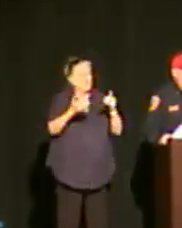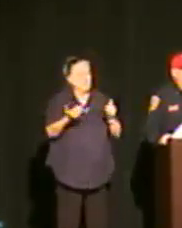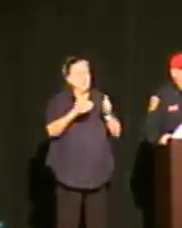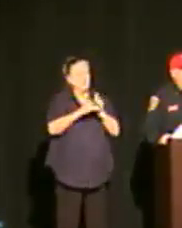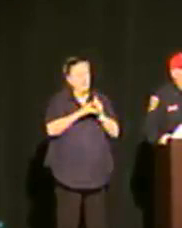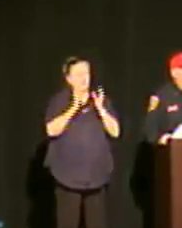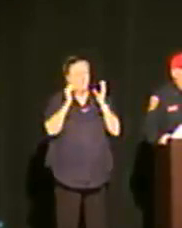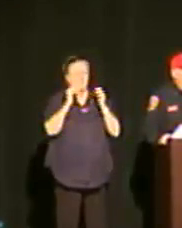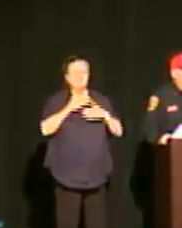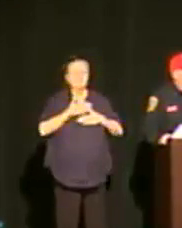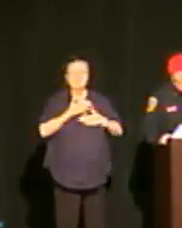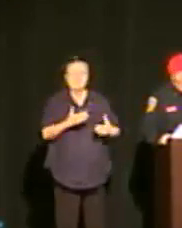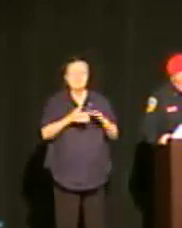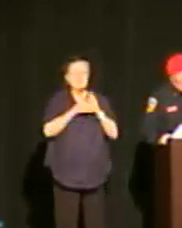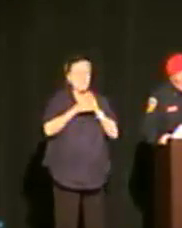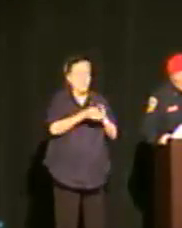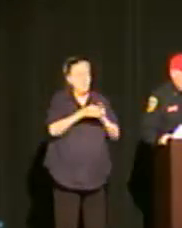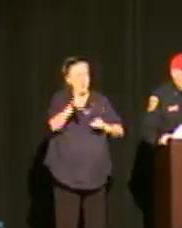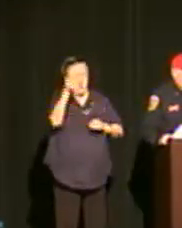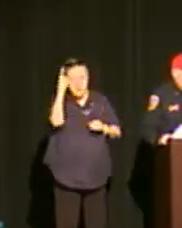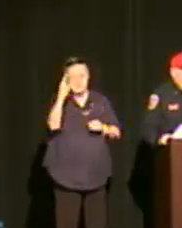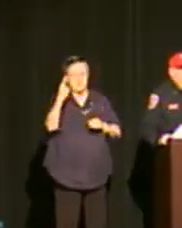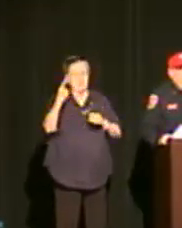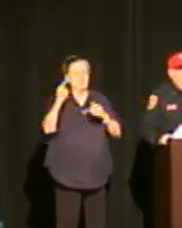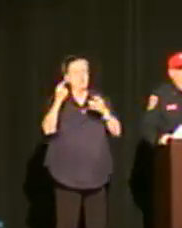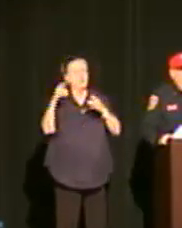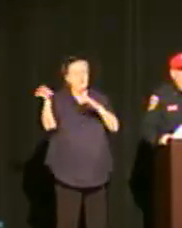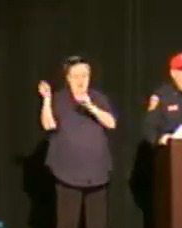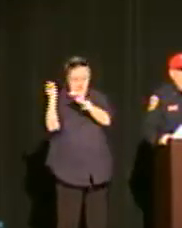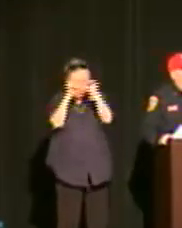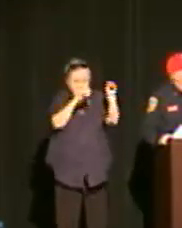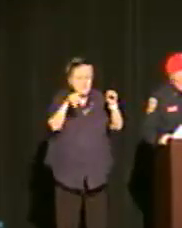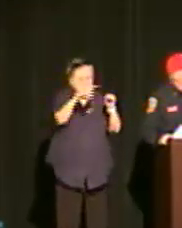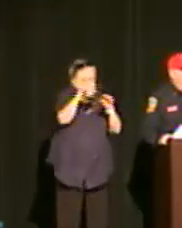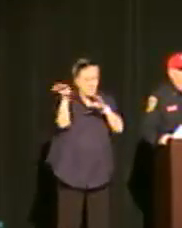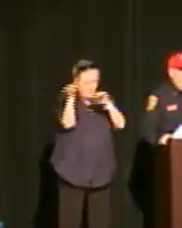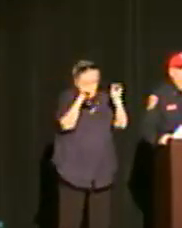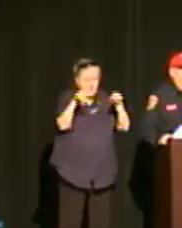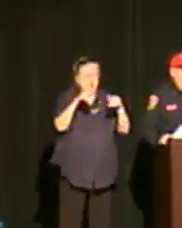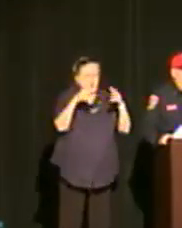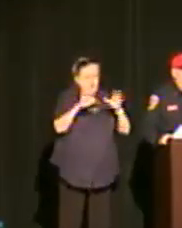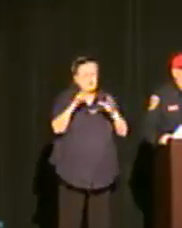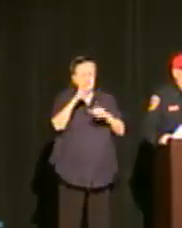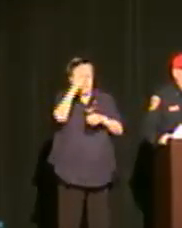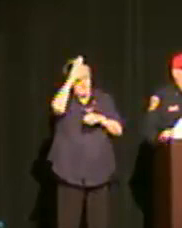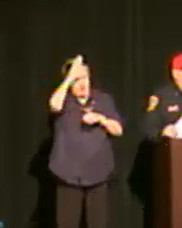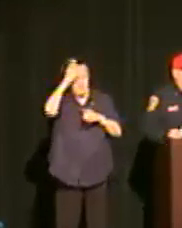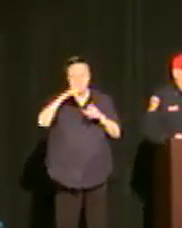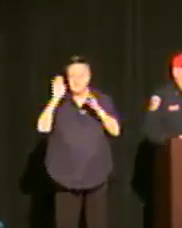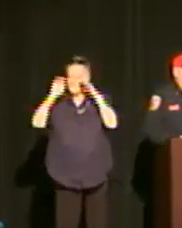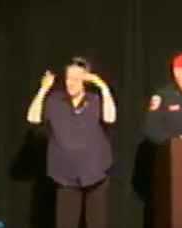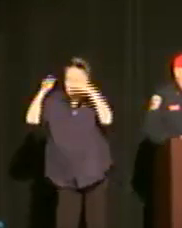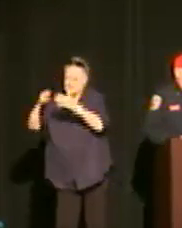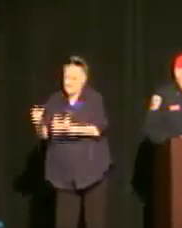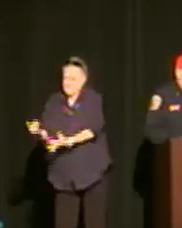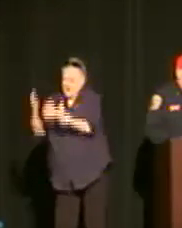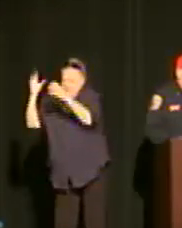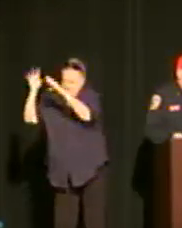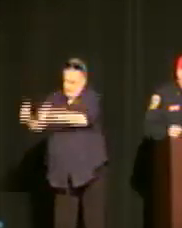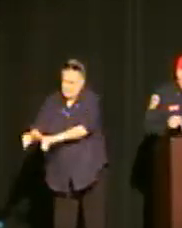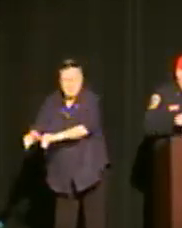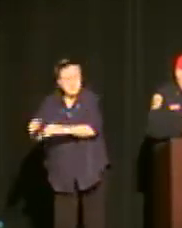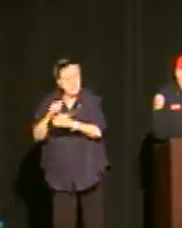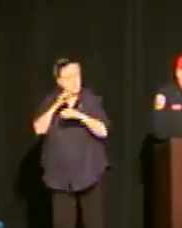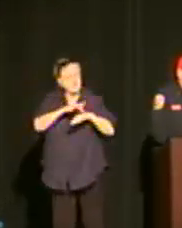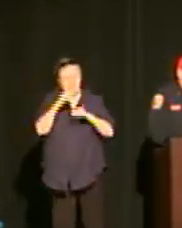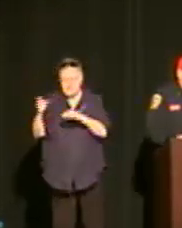for cooperating and understanding that removing you out of that area allows us to focus on that firefight so we can put all resources into that